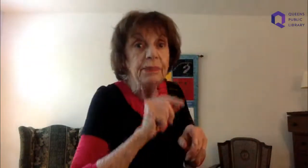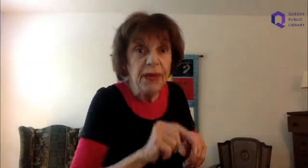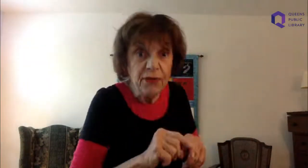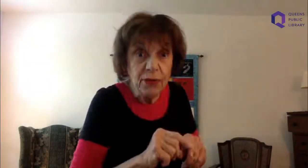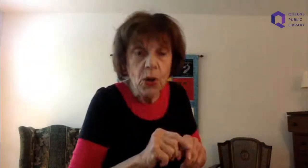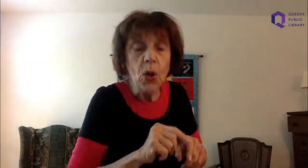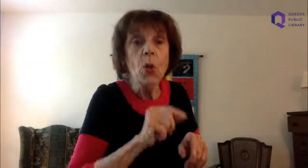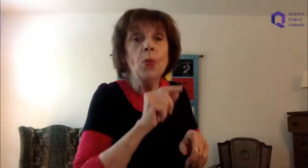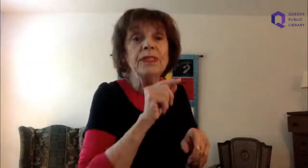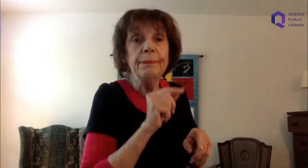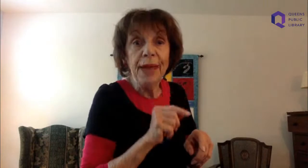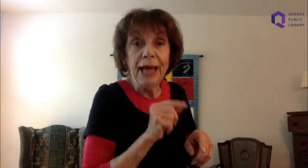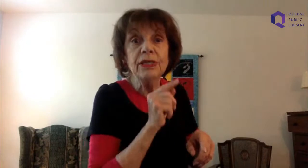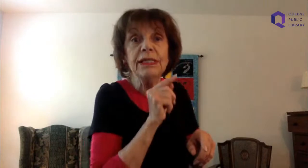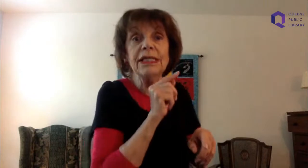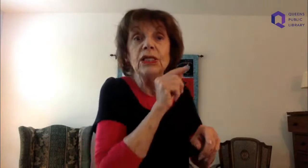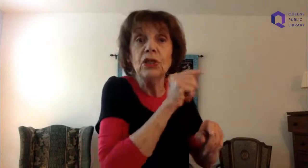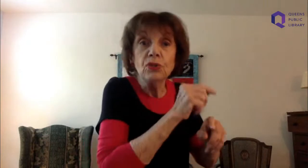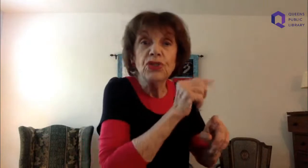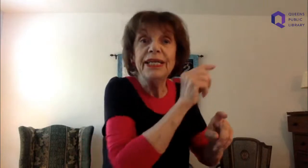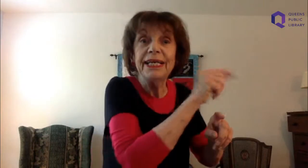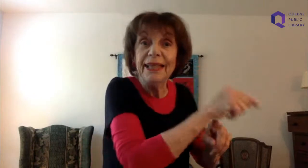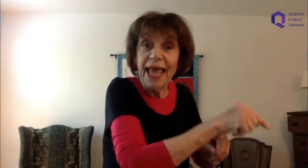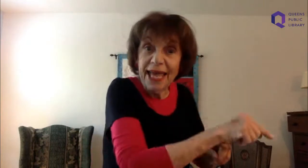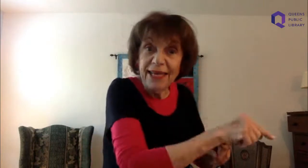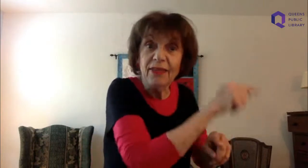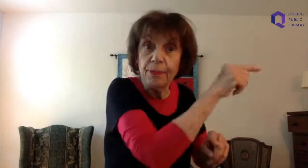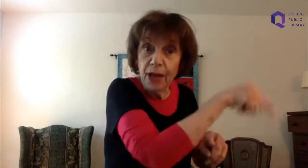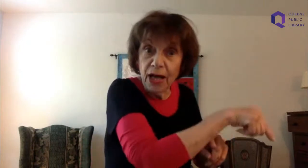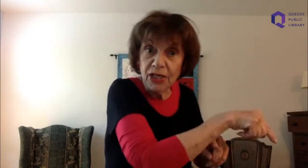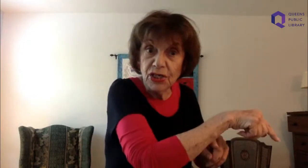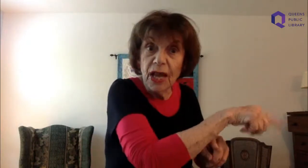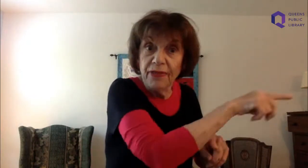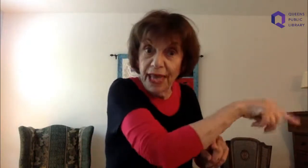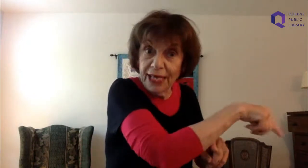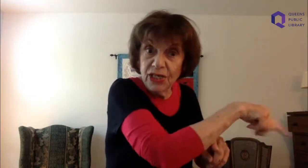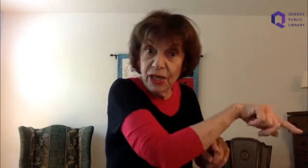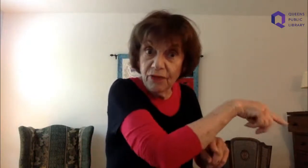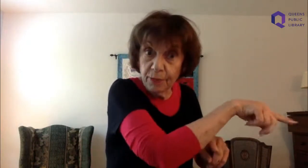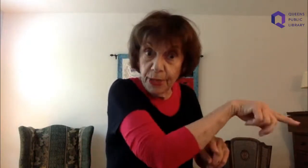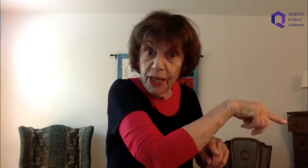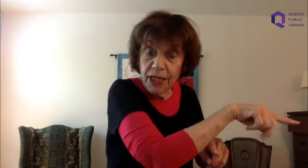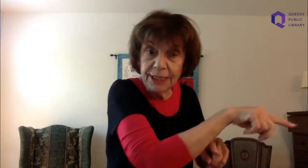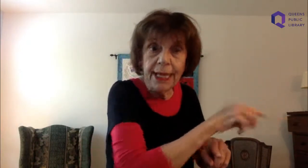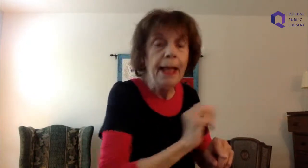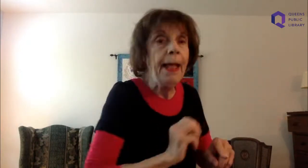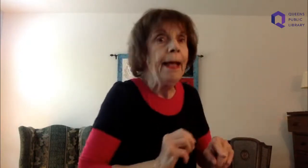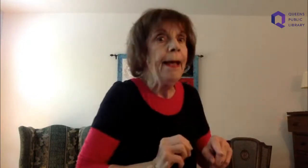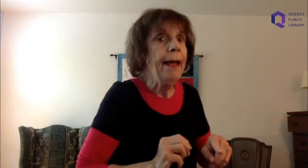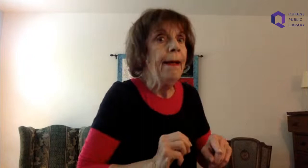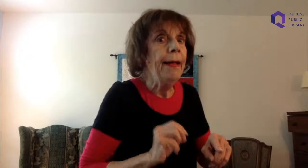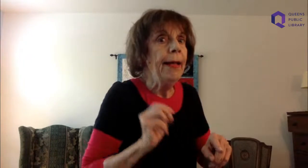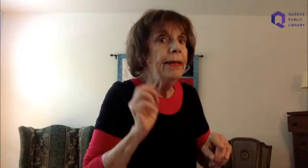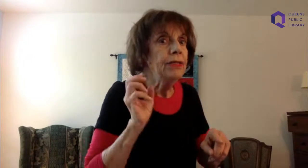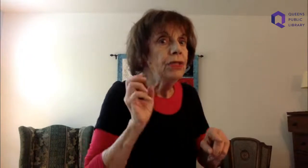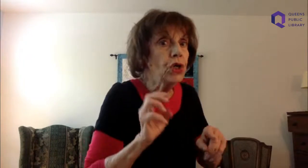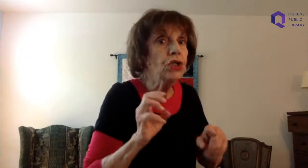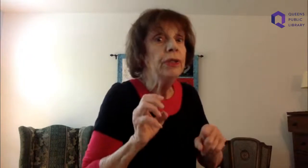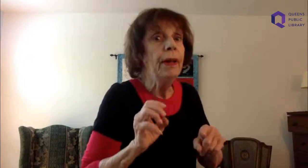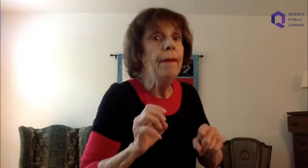Beaver was about close to the end of the pod, the edge of the pond, Turtle put